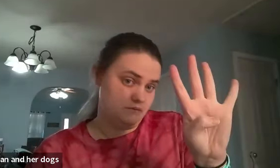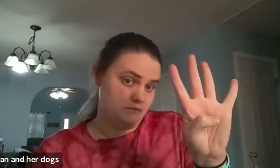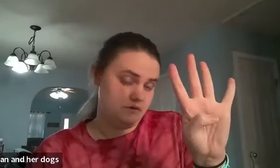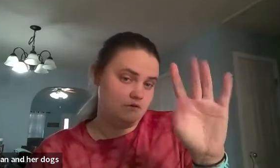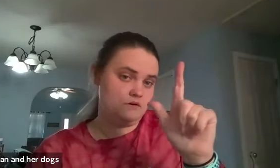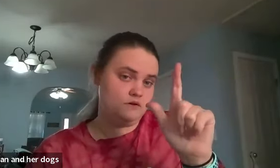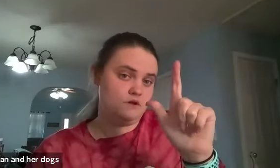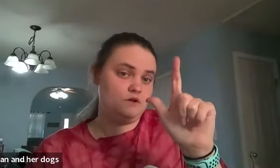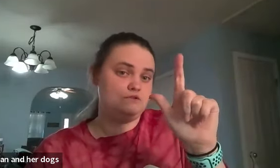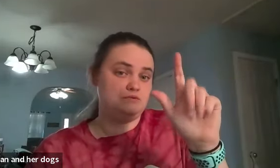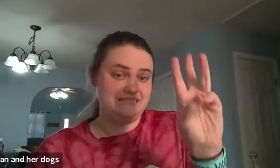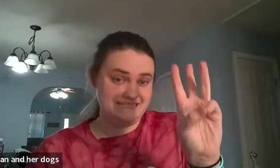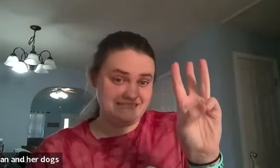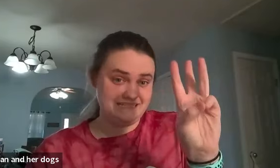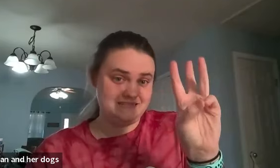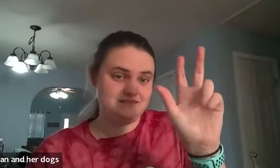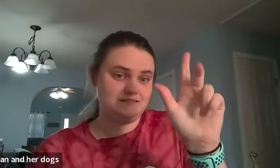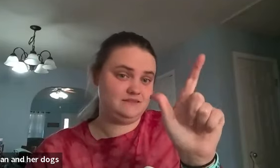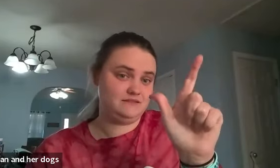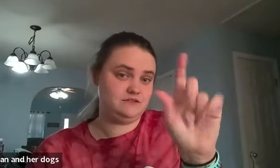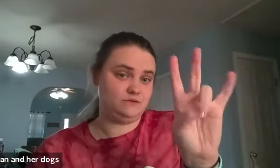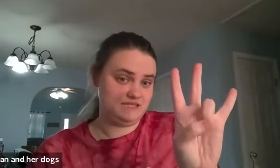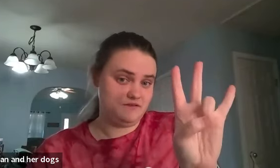24, 26, 27,